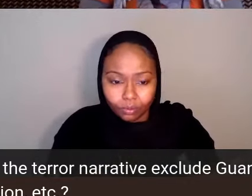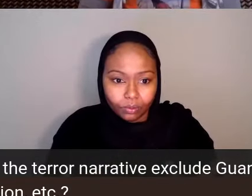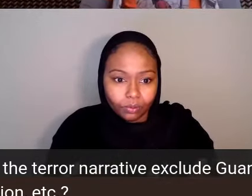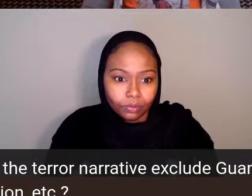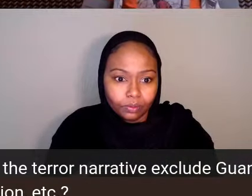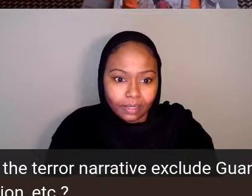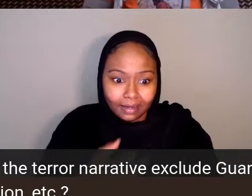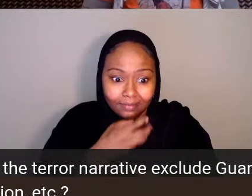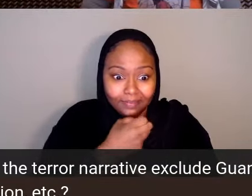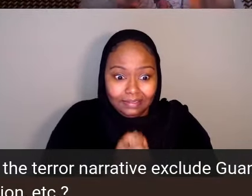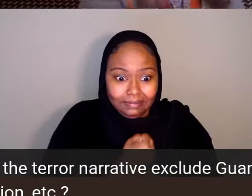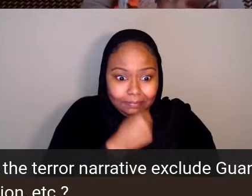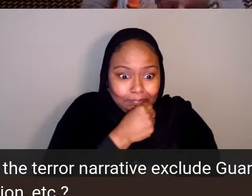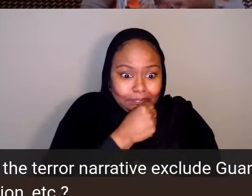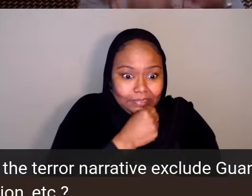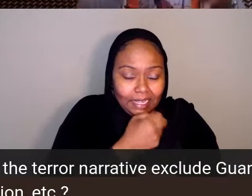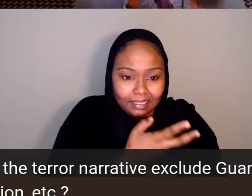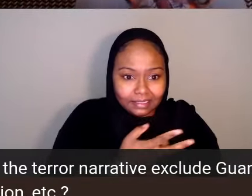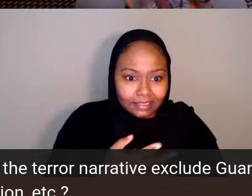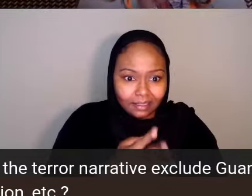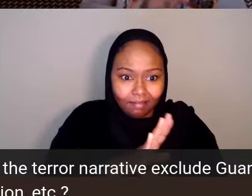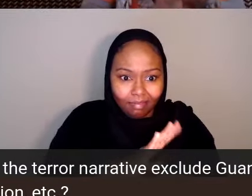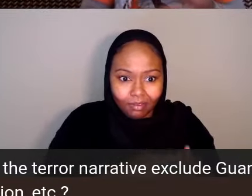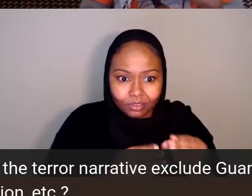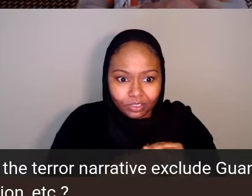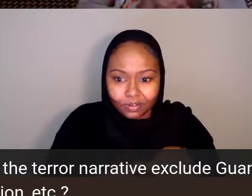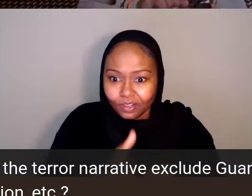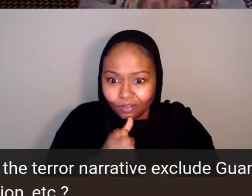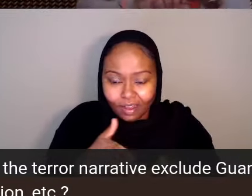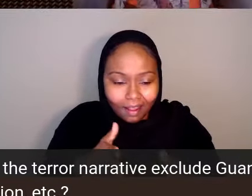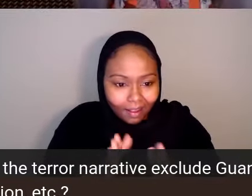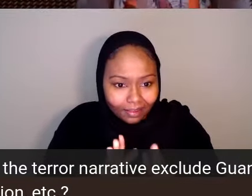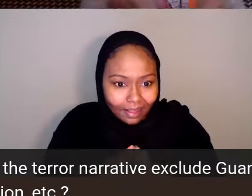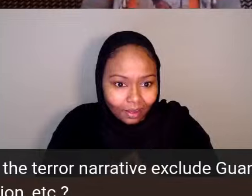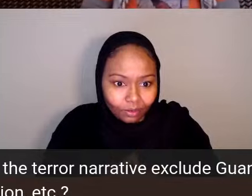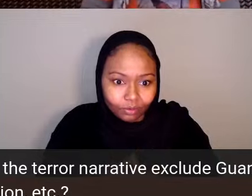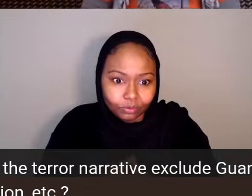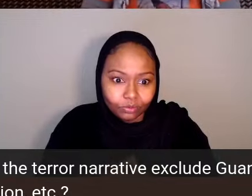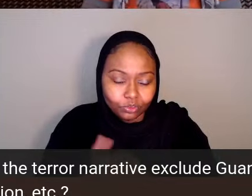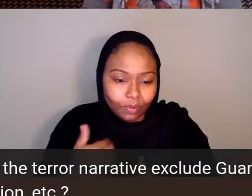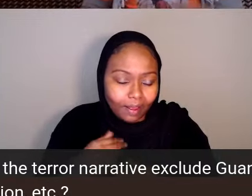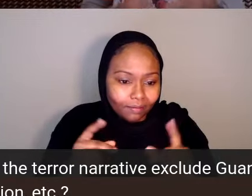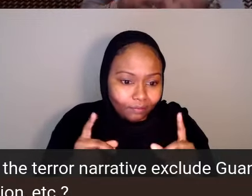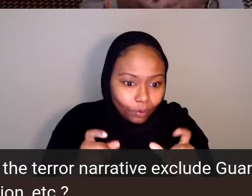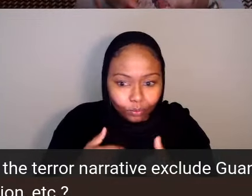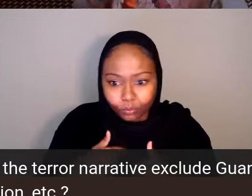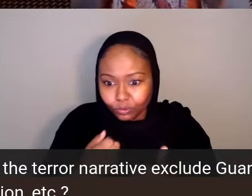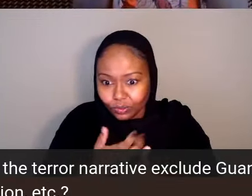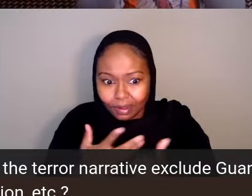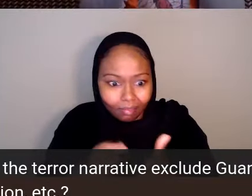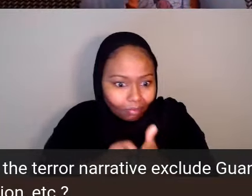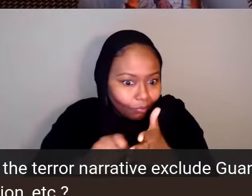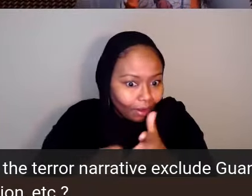Guantánamo. They are not allowed to take any photos. They're not allowed to visit any camps. They're not allowed to control the narrative. And also,